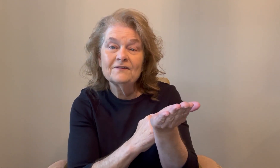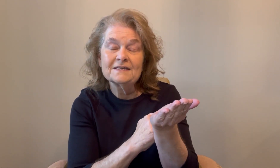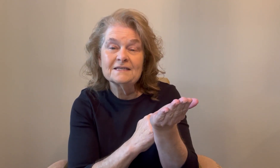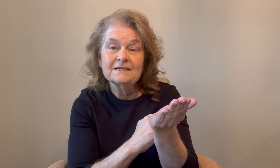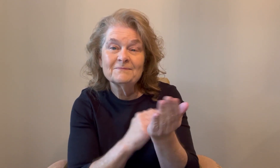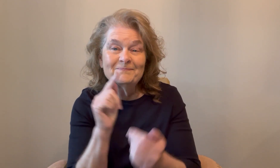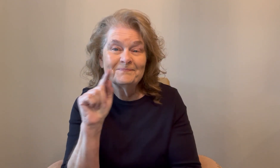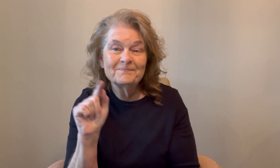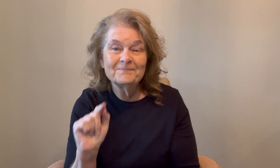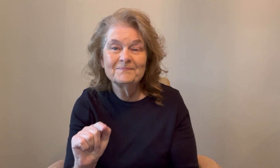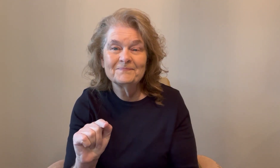breakfast?